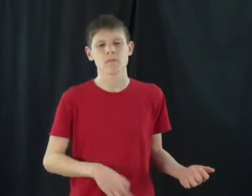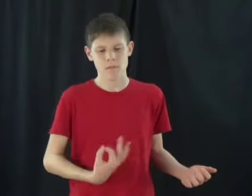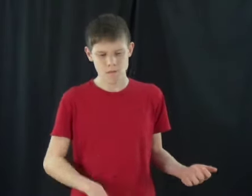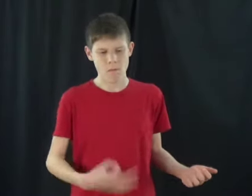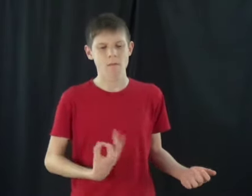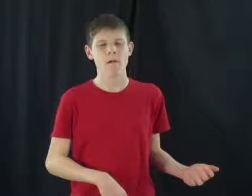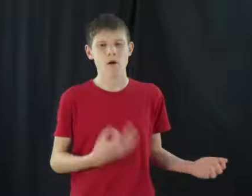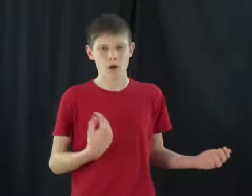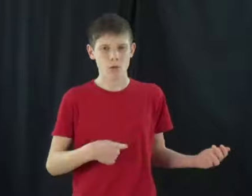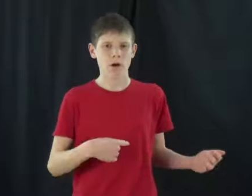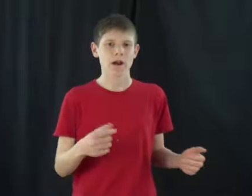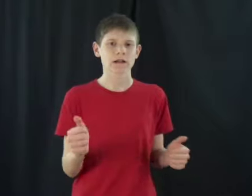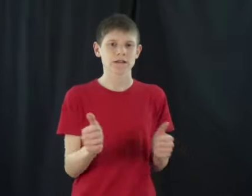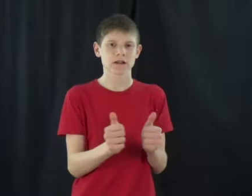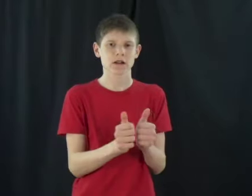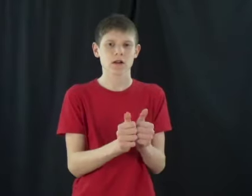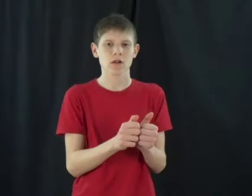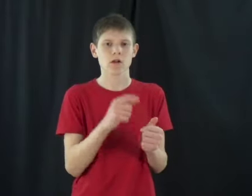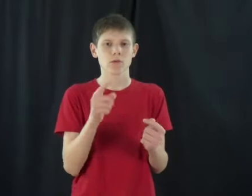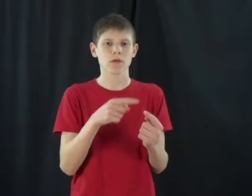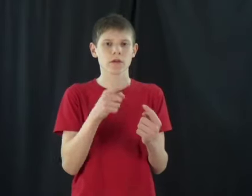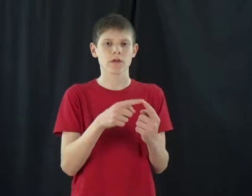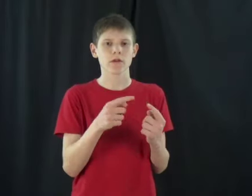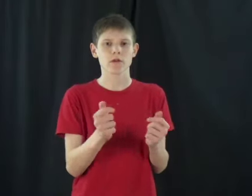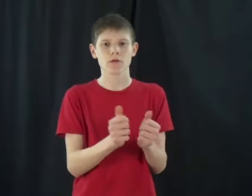When I sing along with you